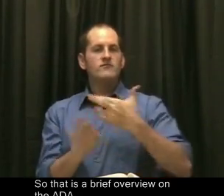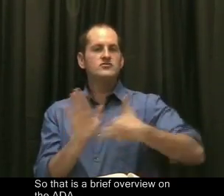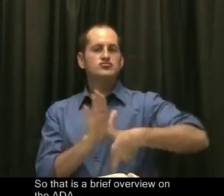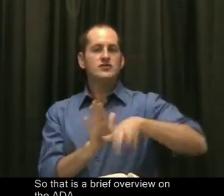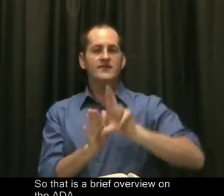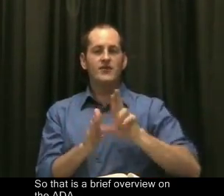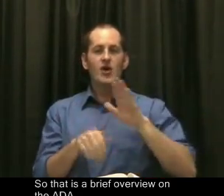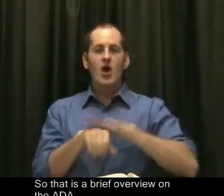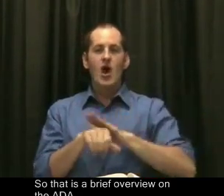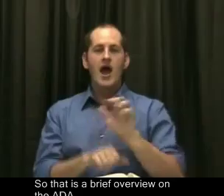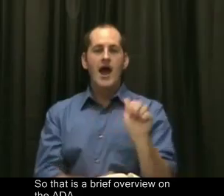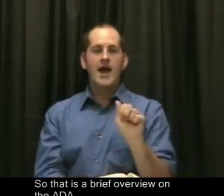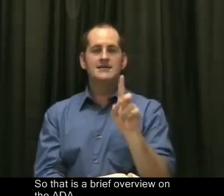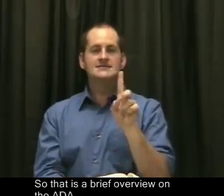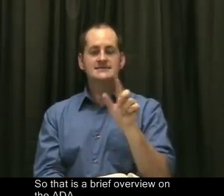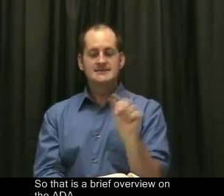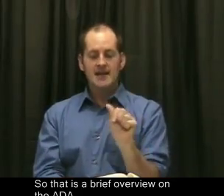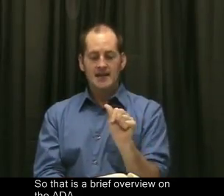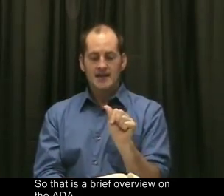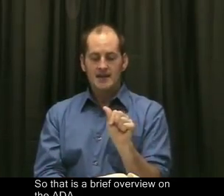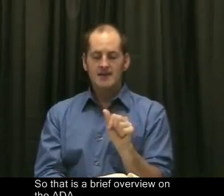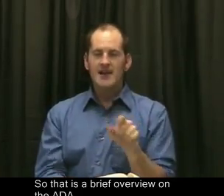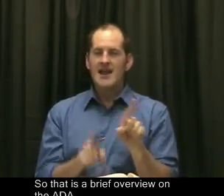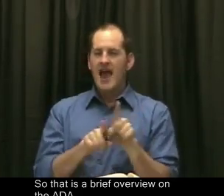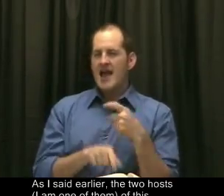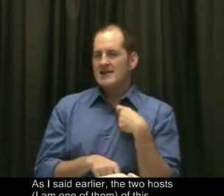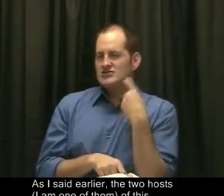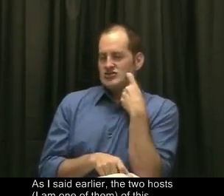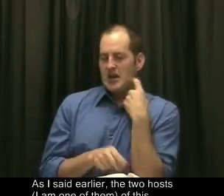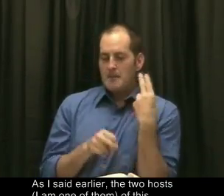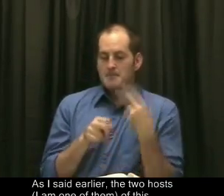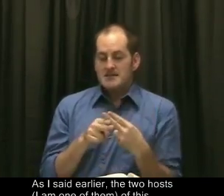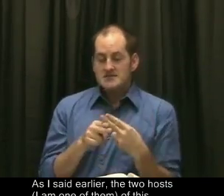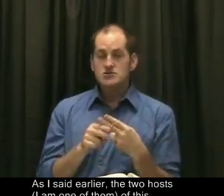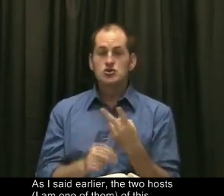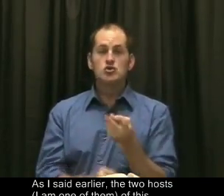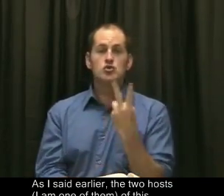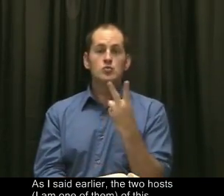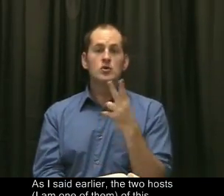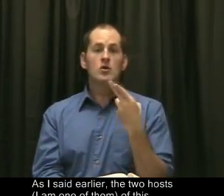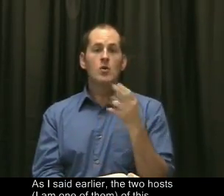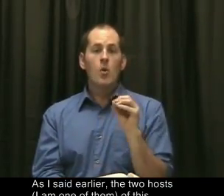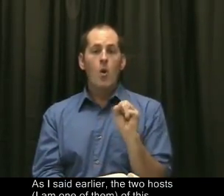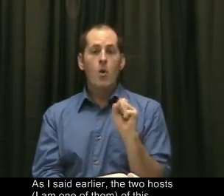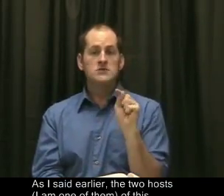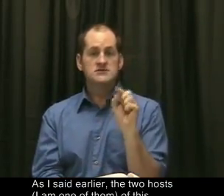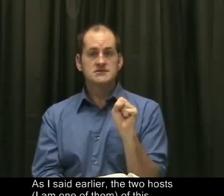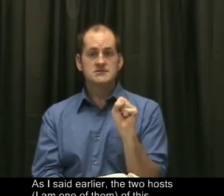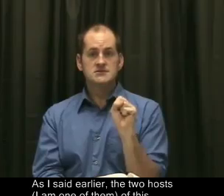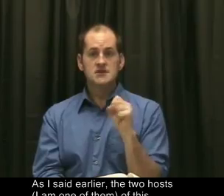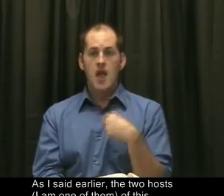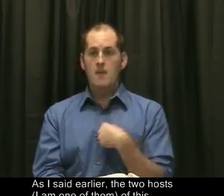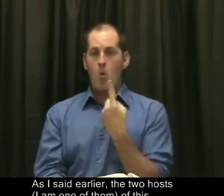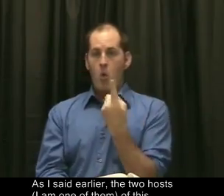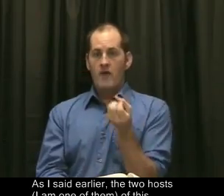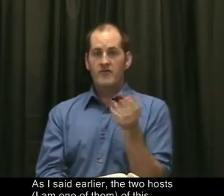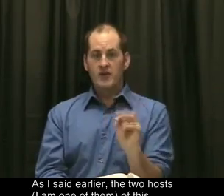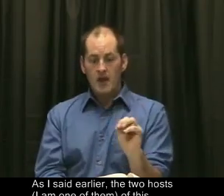So that is a brief overview on the ADA. As I said earlier, the 2 hosts, I